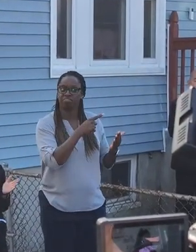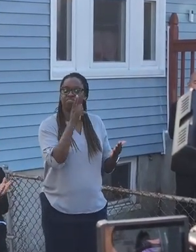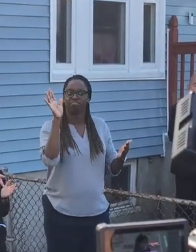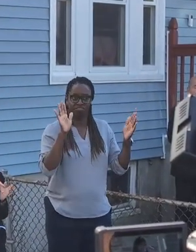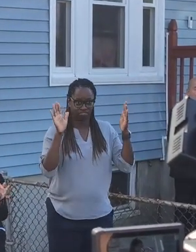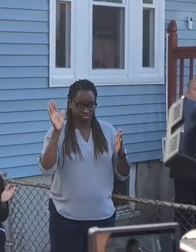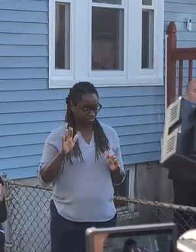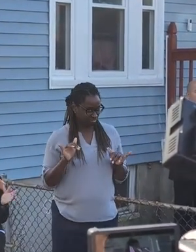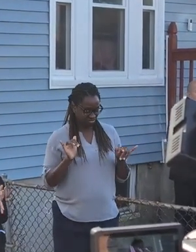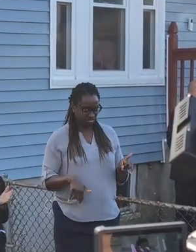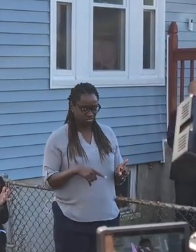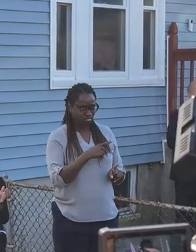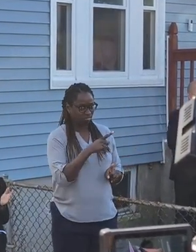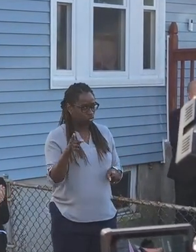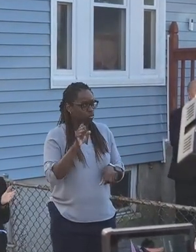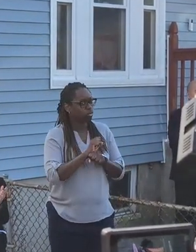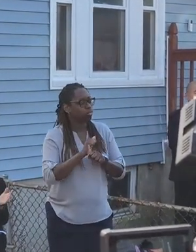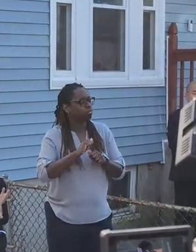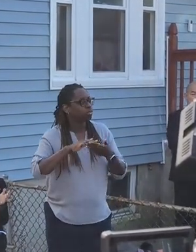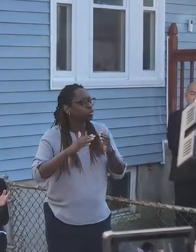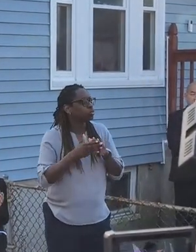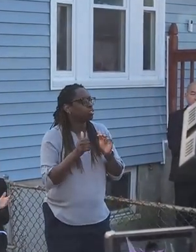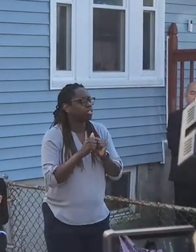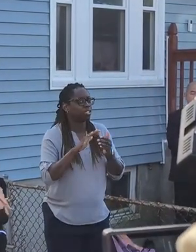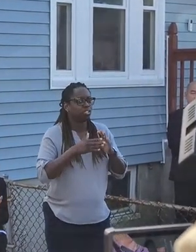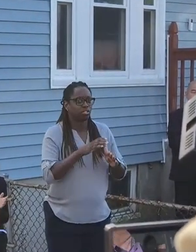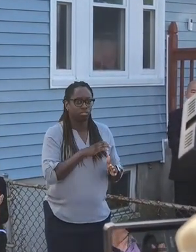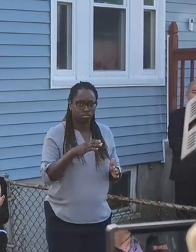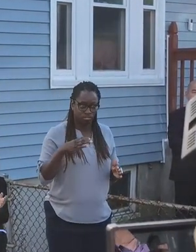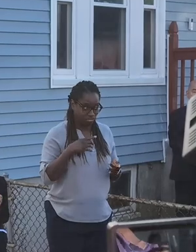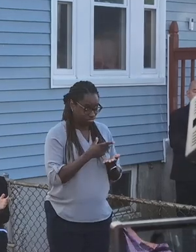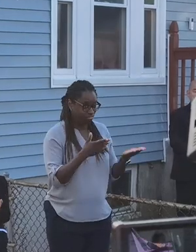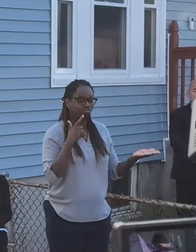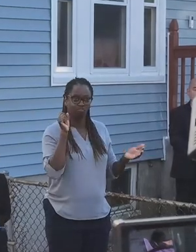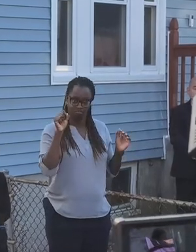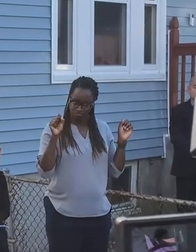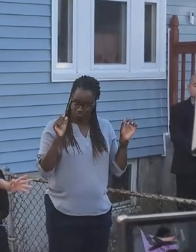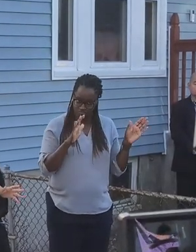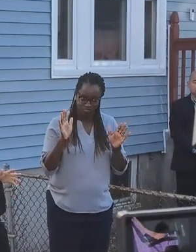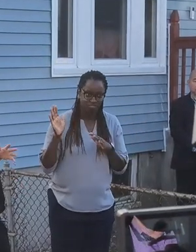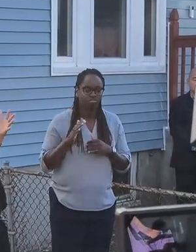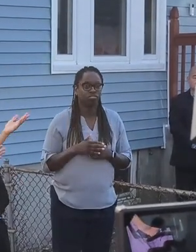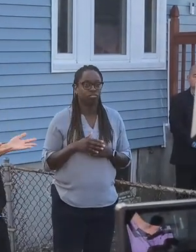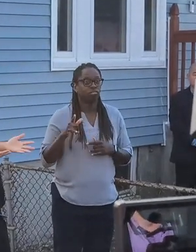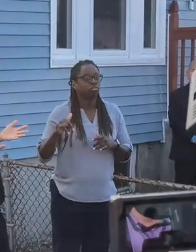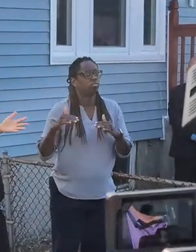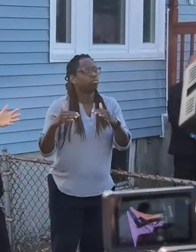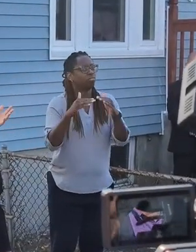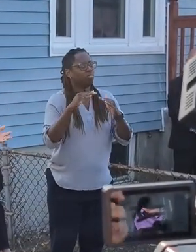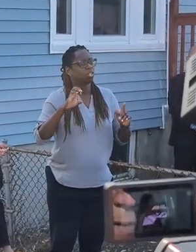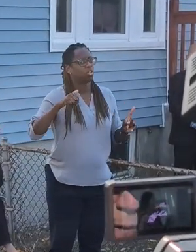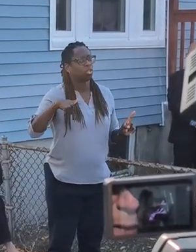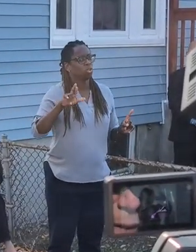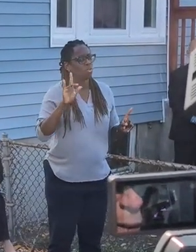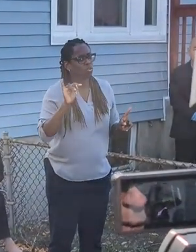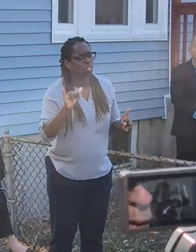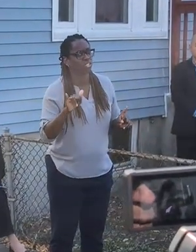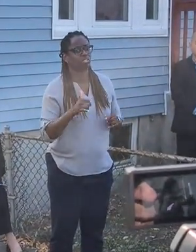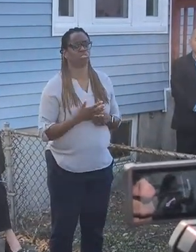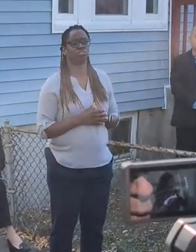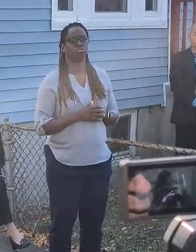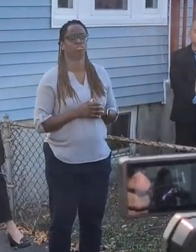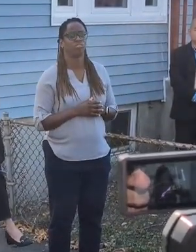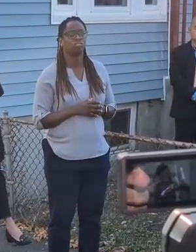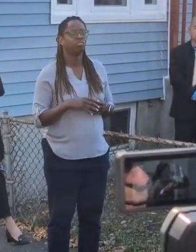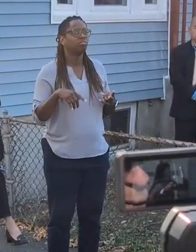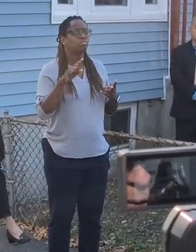see City Life, Vita Urbana here, NAHA, Action for Equity, CPA, I don't remember which hat Suzanne is wearing today of the many,